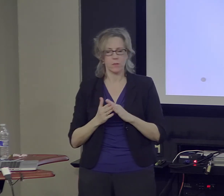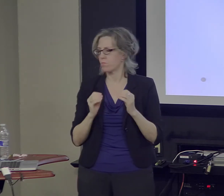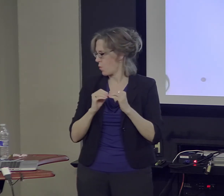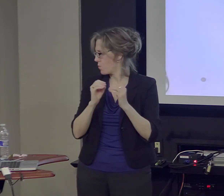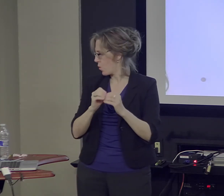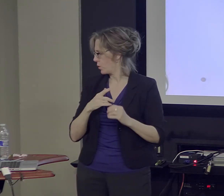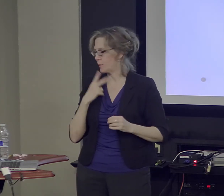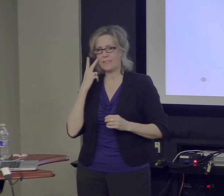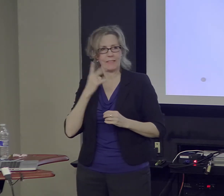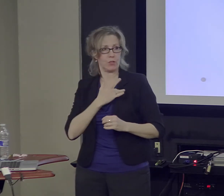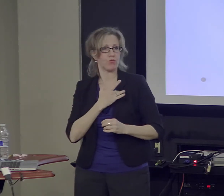an increasing